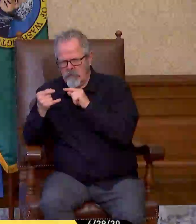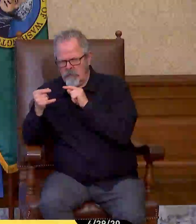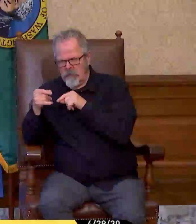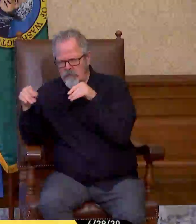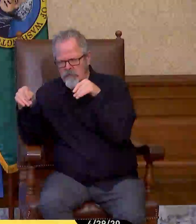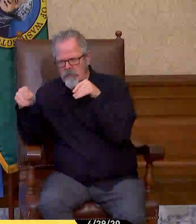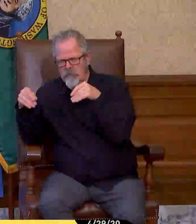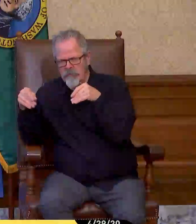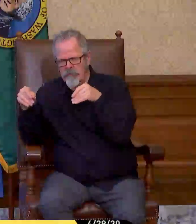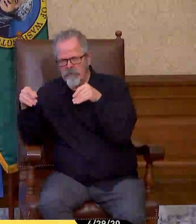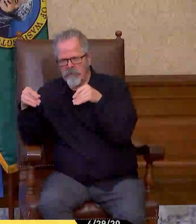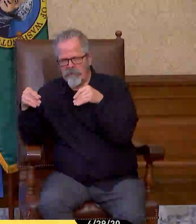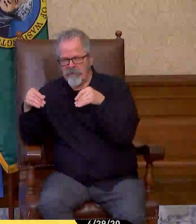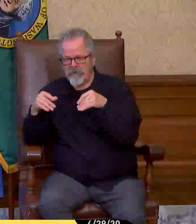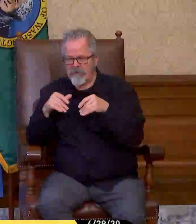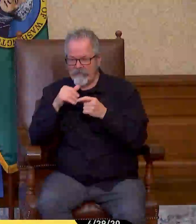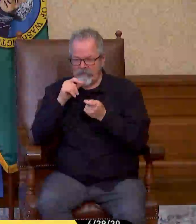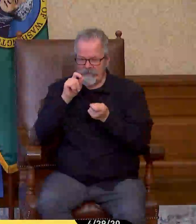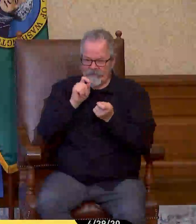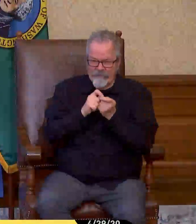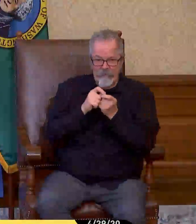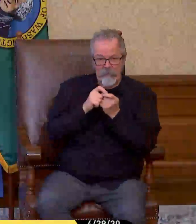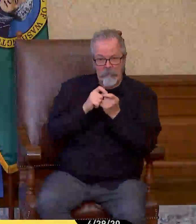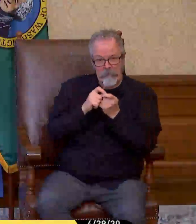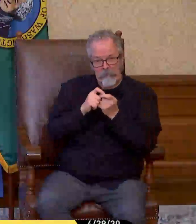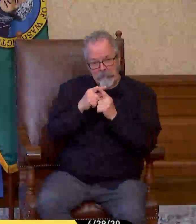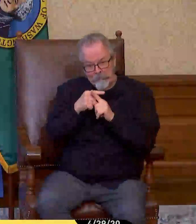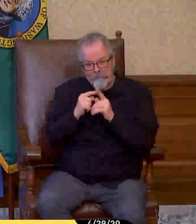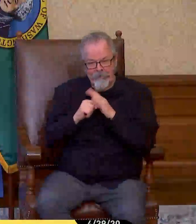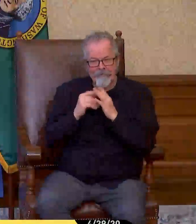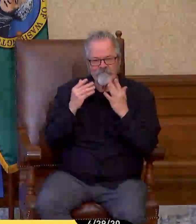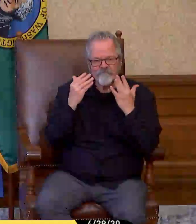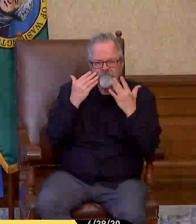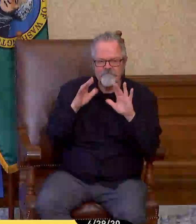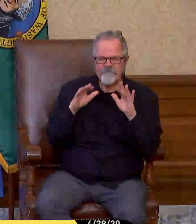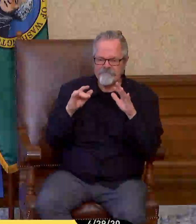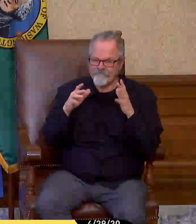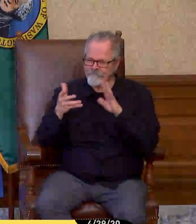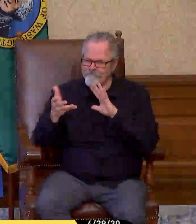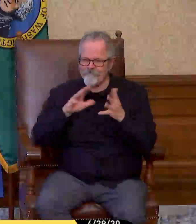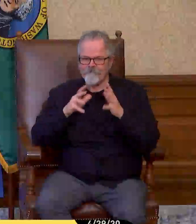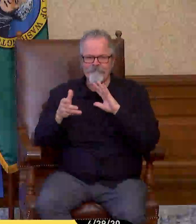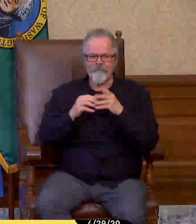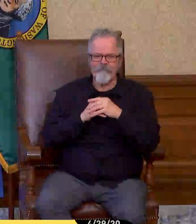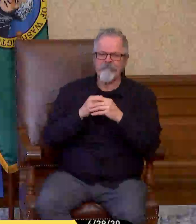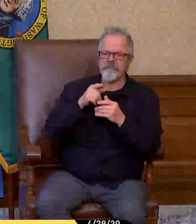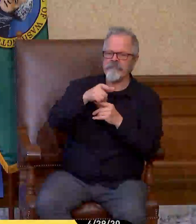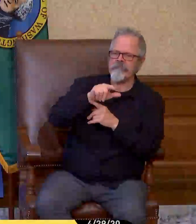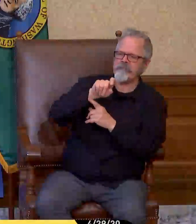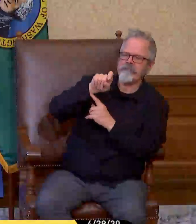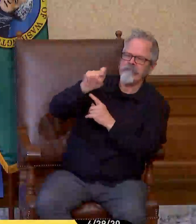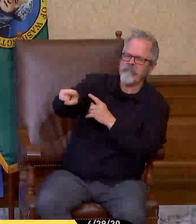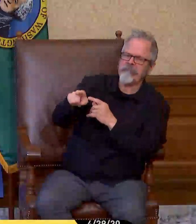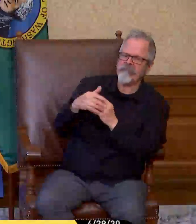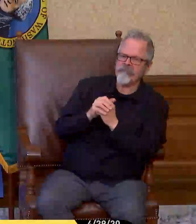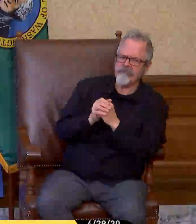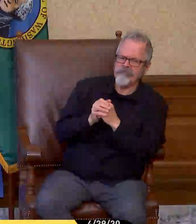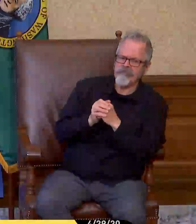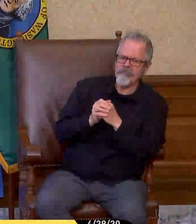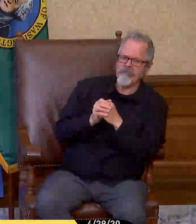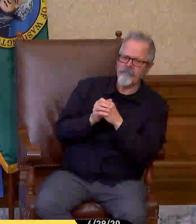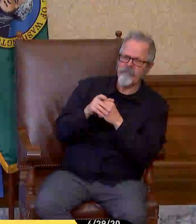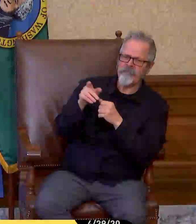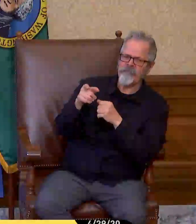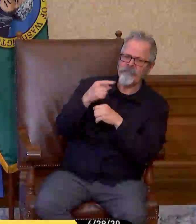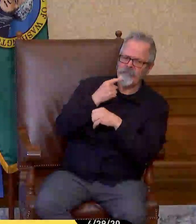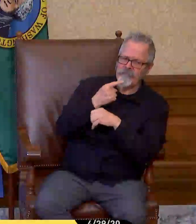outdoor recreation out of your belief in the ability of people to go out and to do the right thing. But these